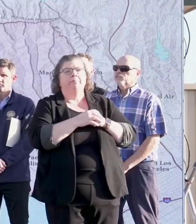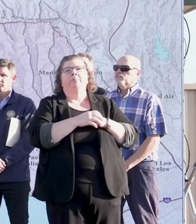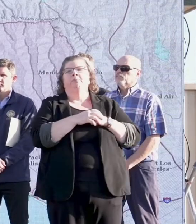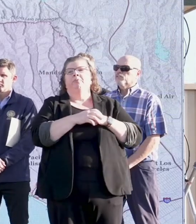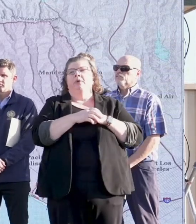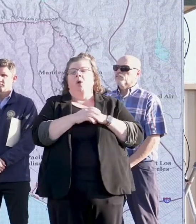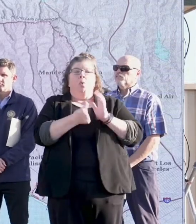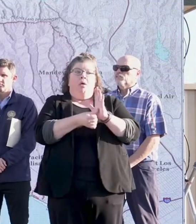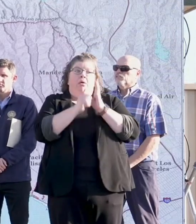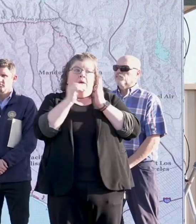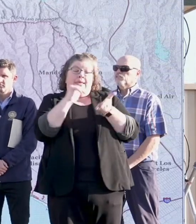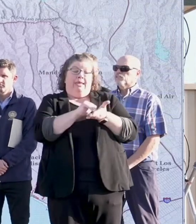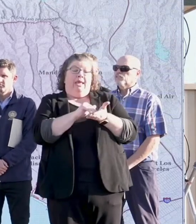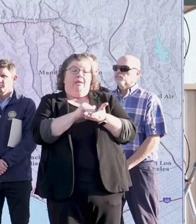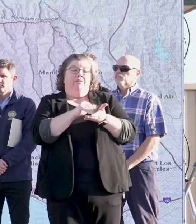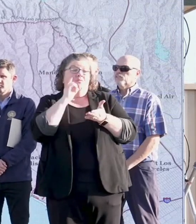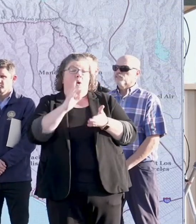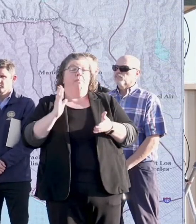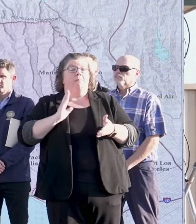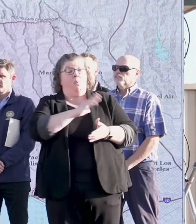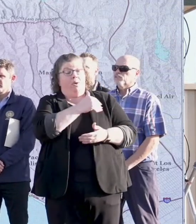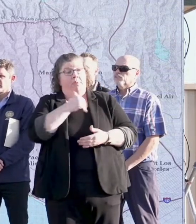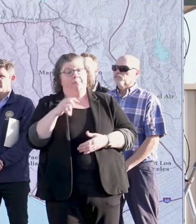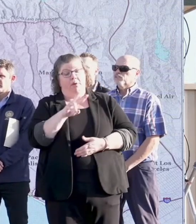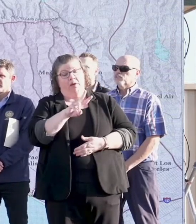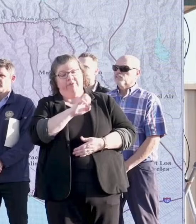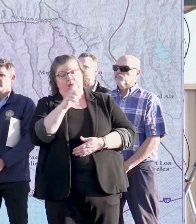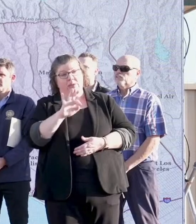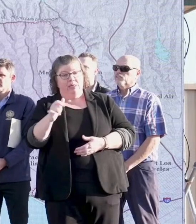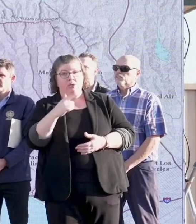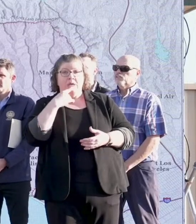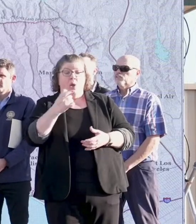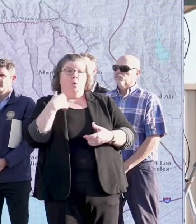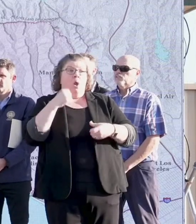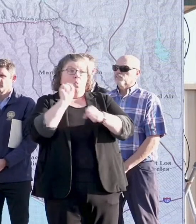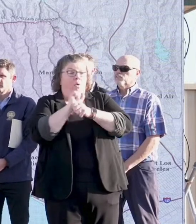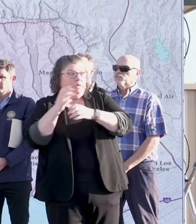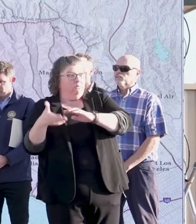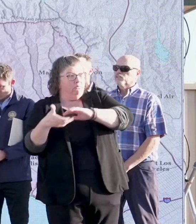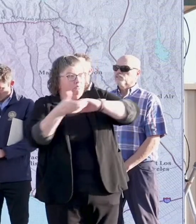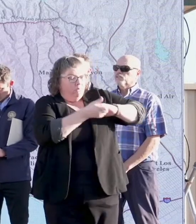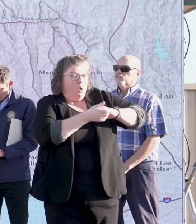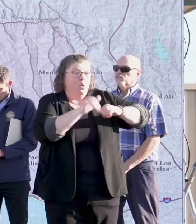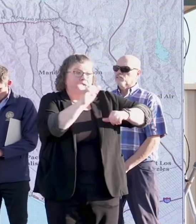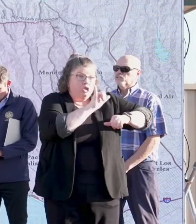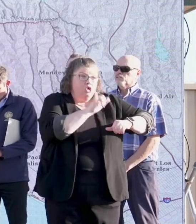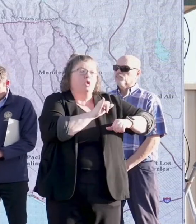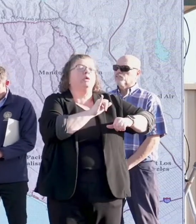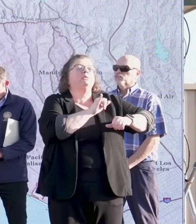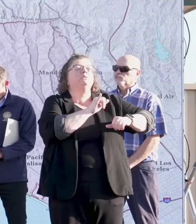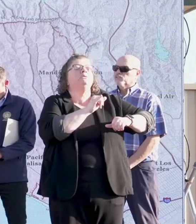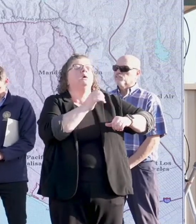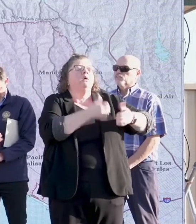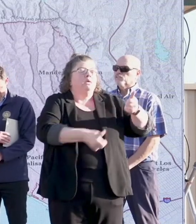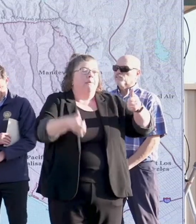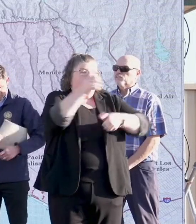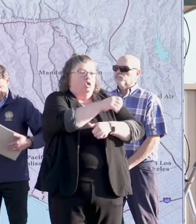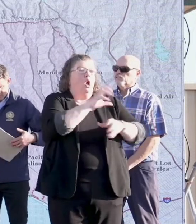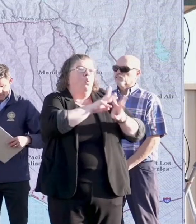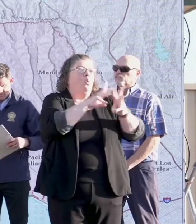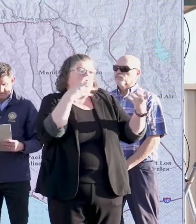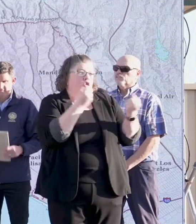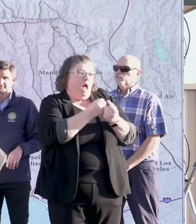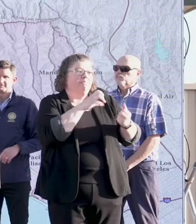call from our board member Vasquez, who mentioned the fact that we're working together with the insurance commissioner for workshops at Santa Monica College. That'll be